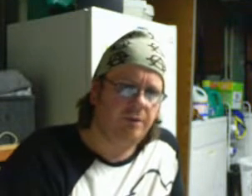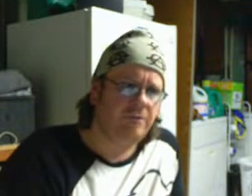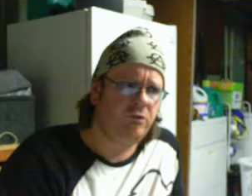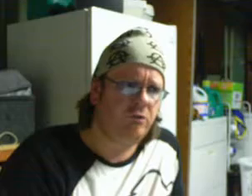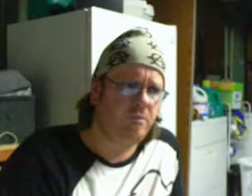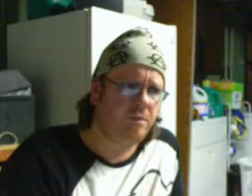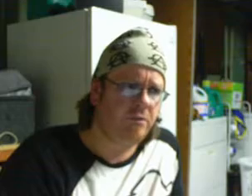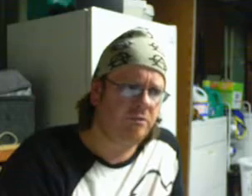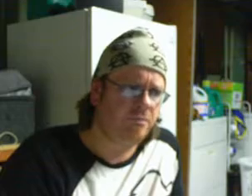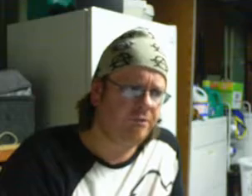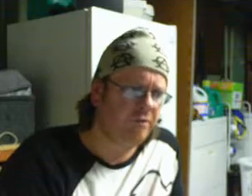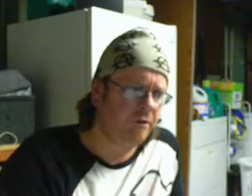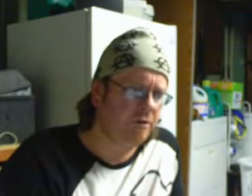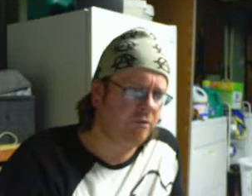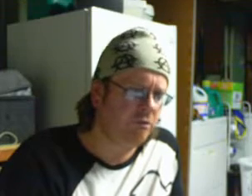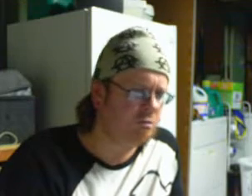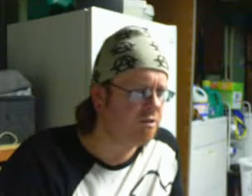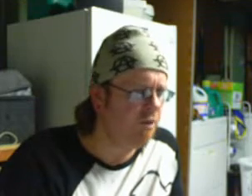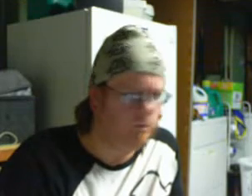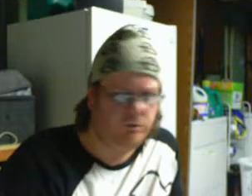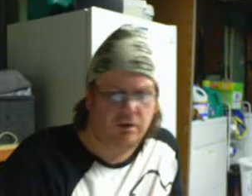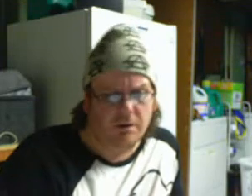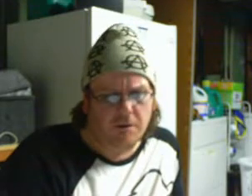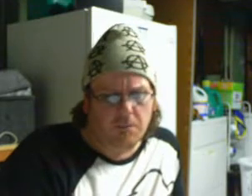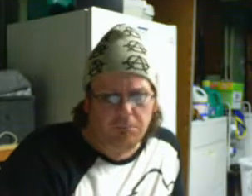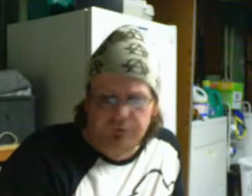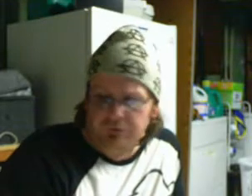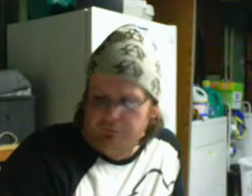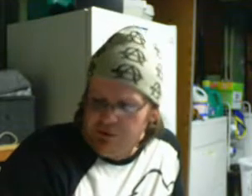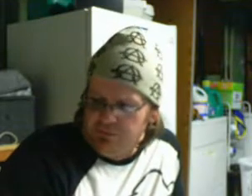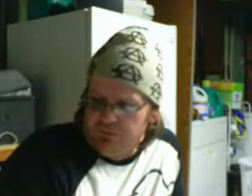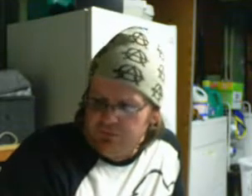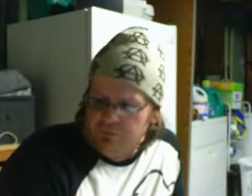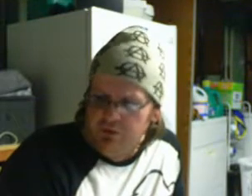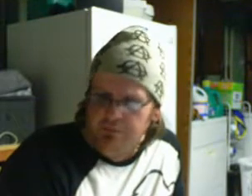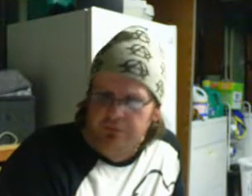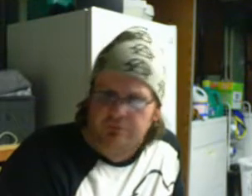usually because they're mysterious and nobody knows. But this dream is extremely